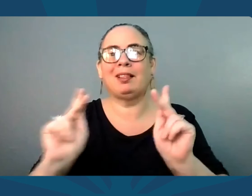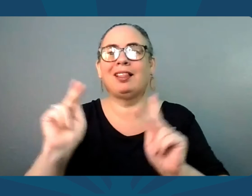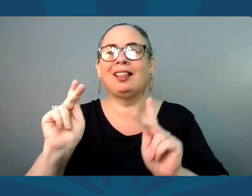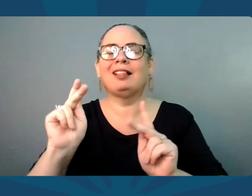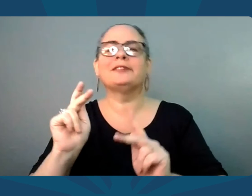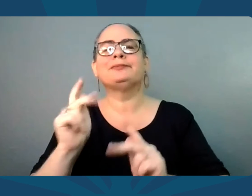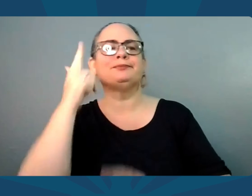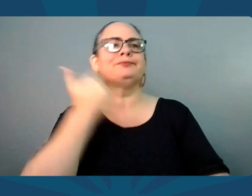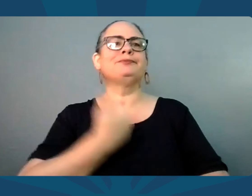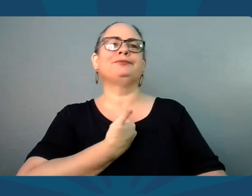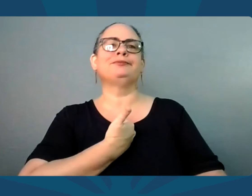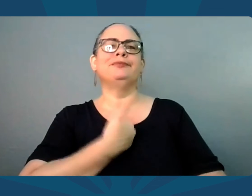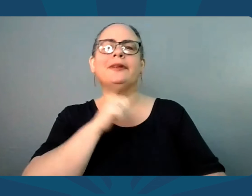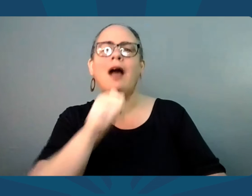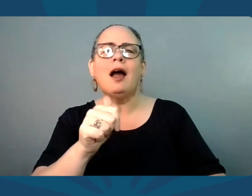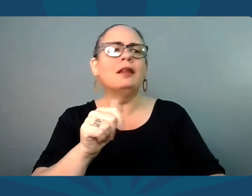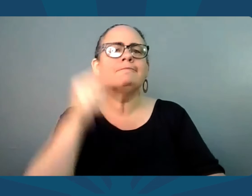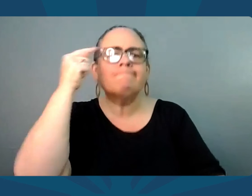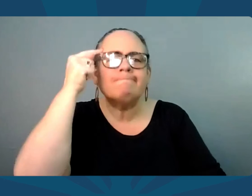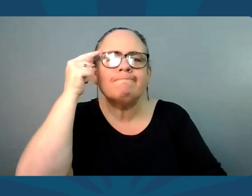the everyday Janes and Joes.